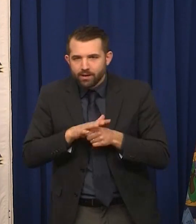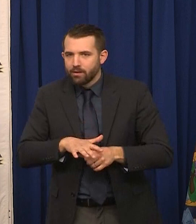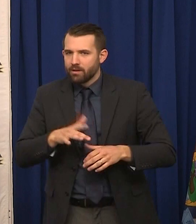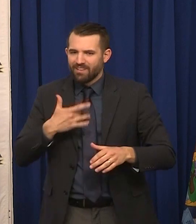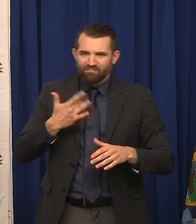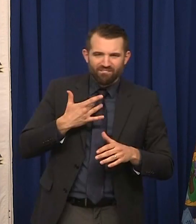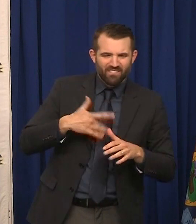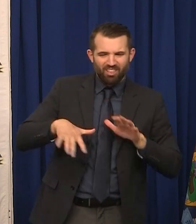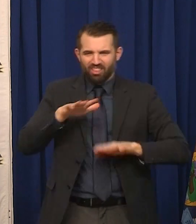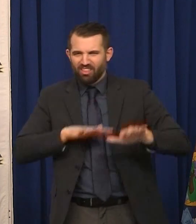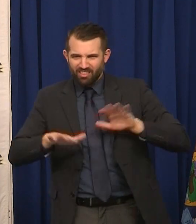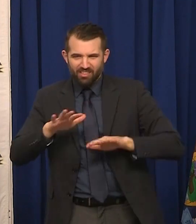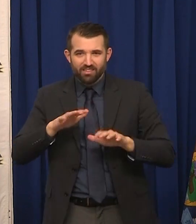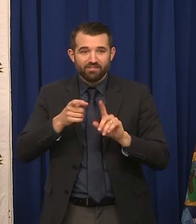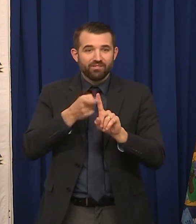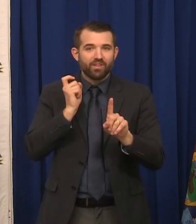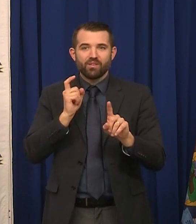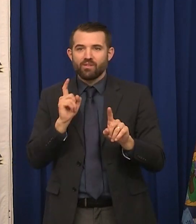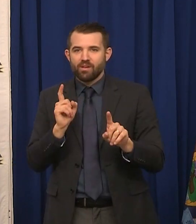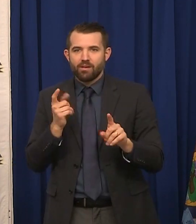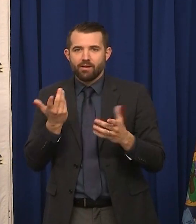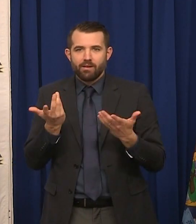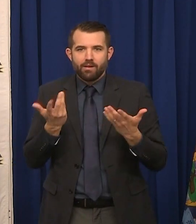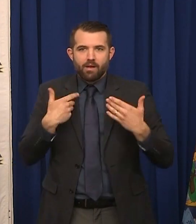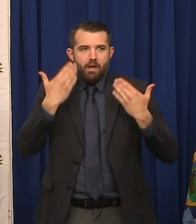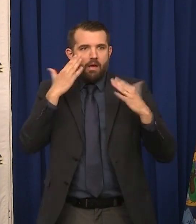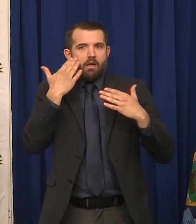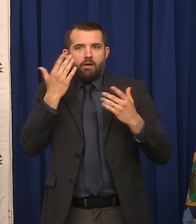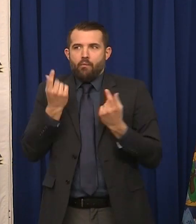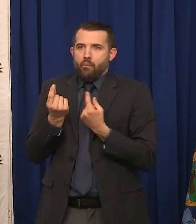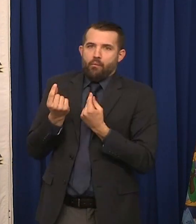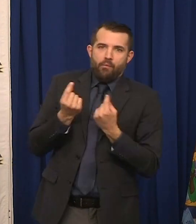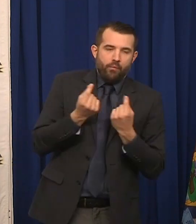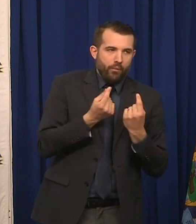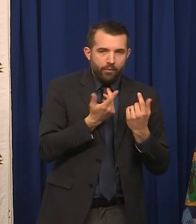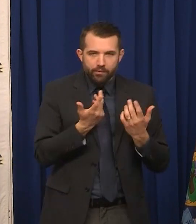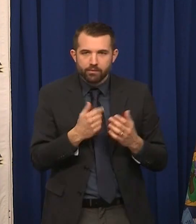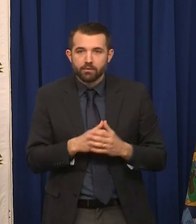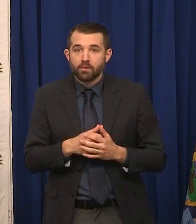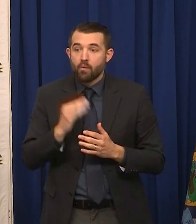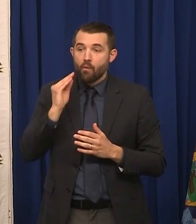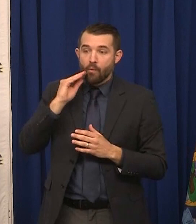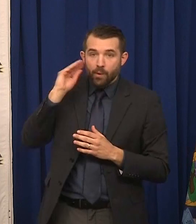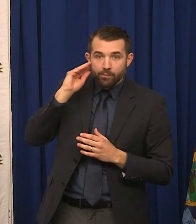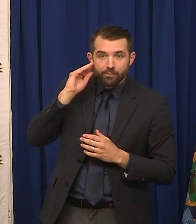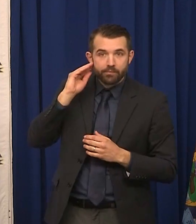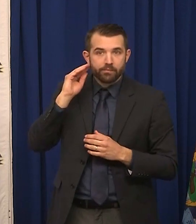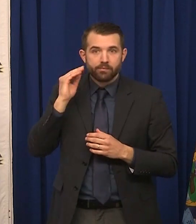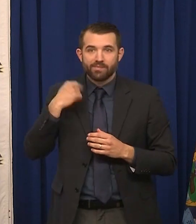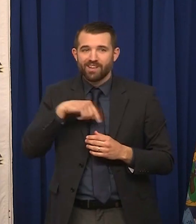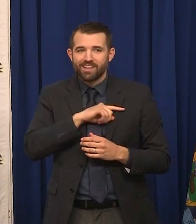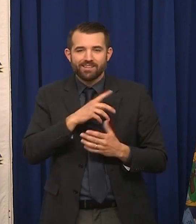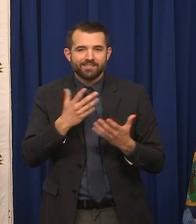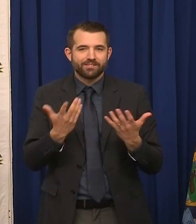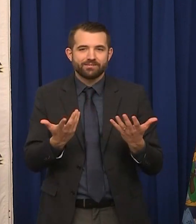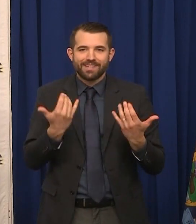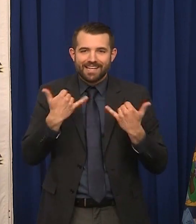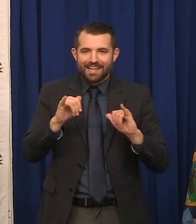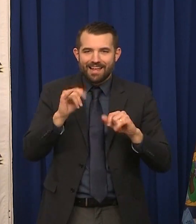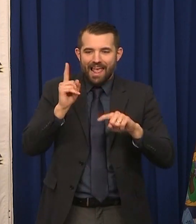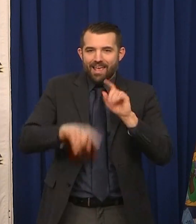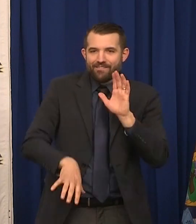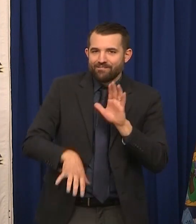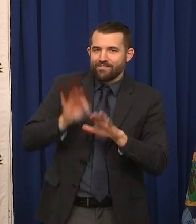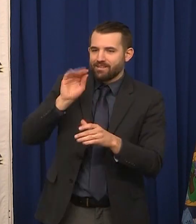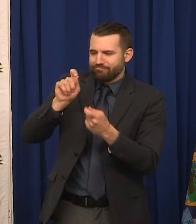is driven by the uncertainty we're all feeling. In my own household, we don't even really quite have the right word to describe it,